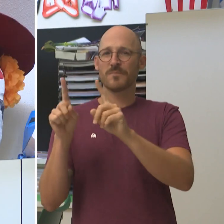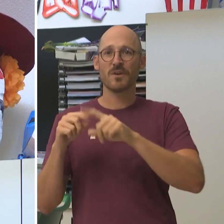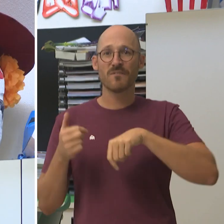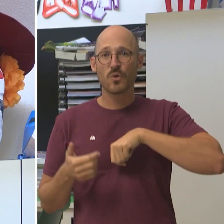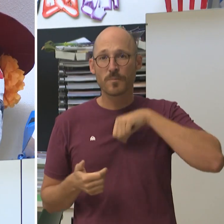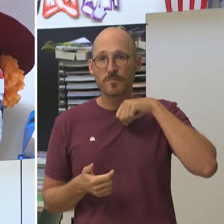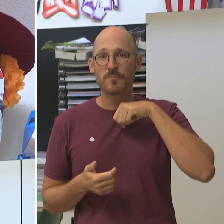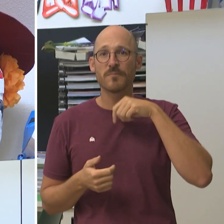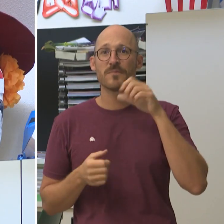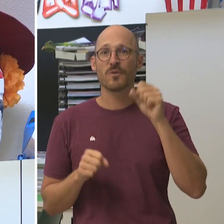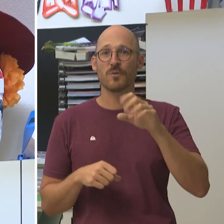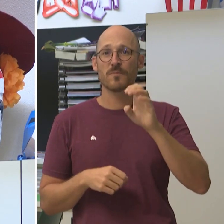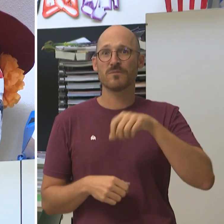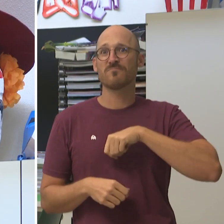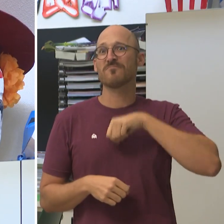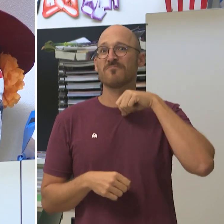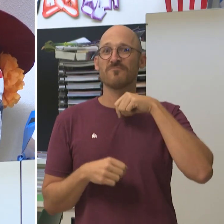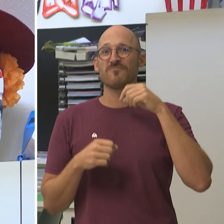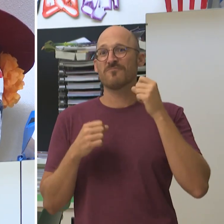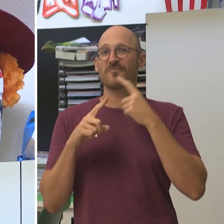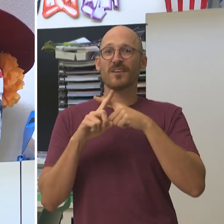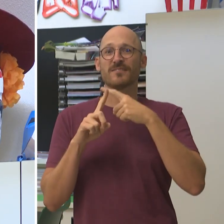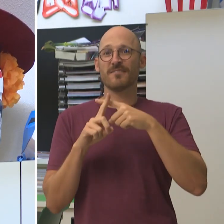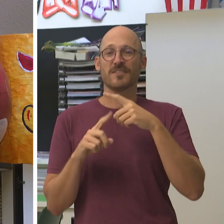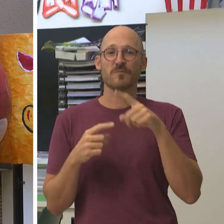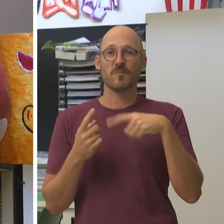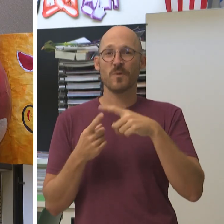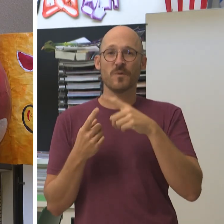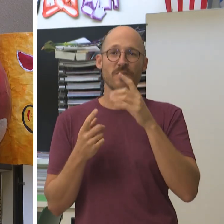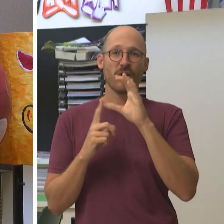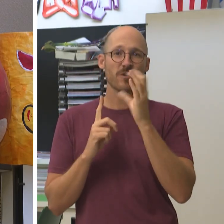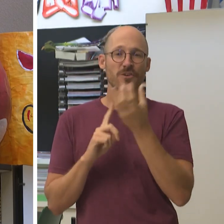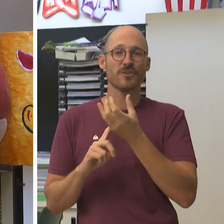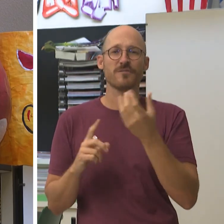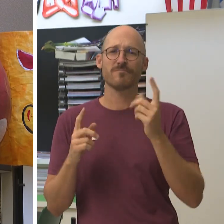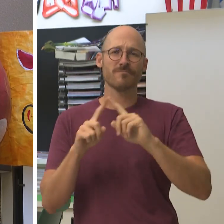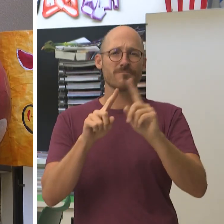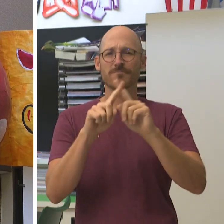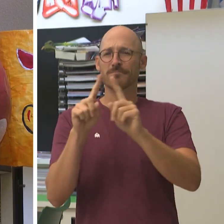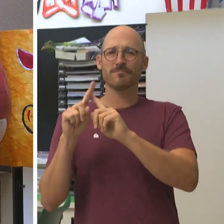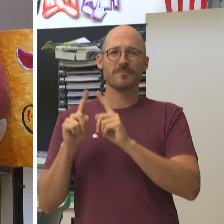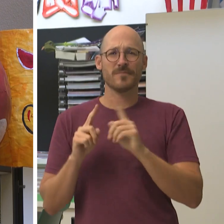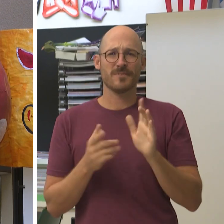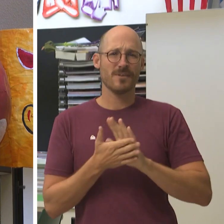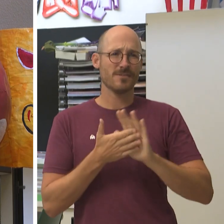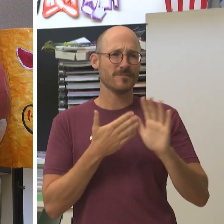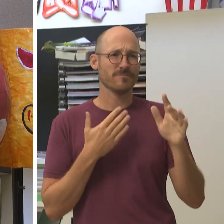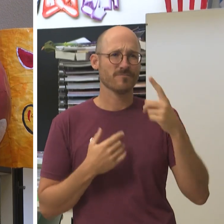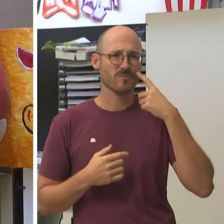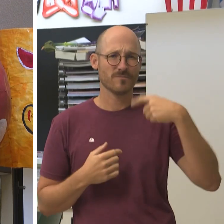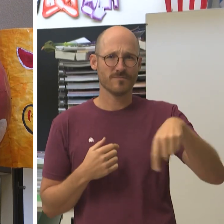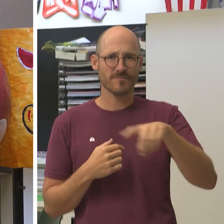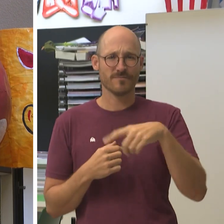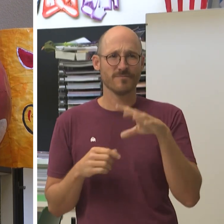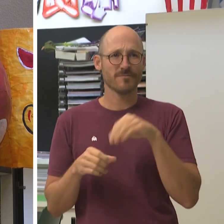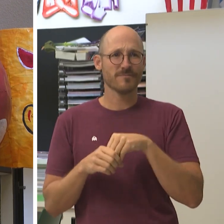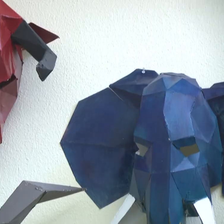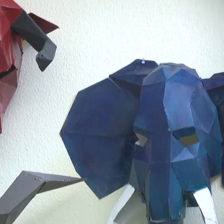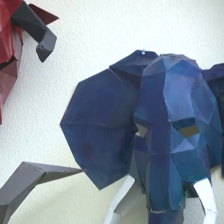oh and and in a variety of ways they can show pride and positivity about Deaf culture and it's really nice